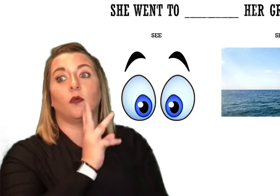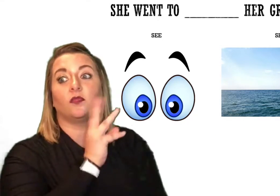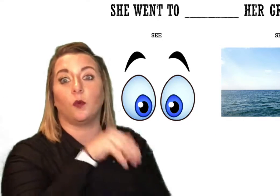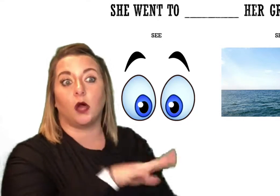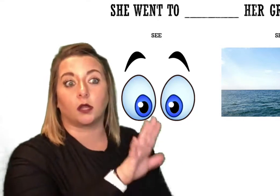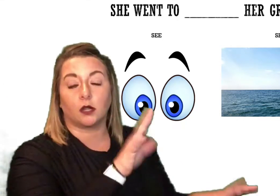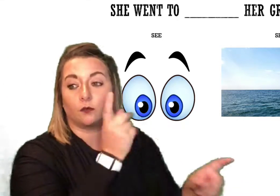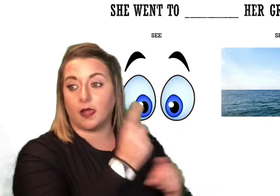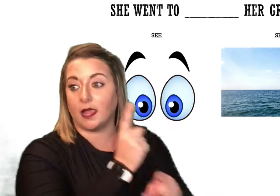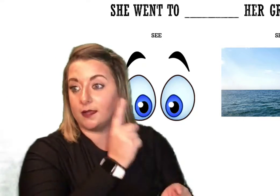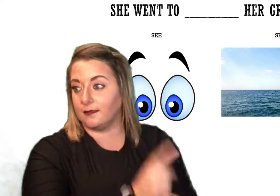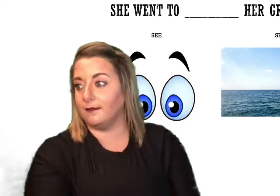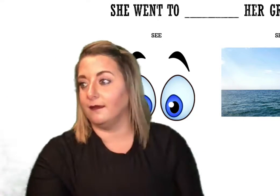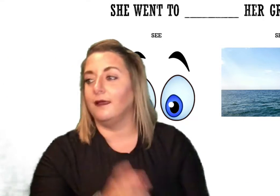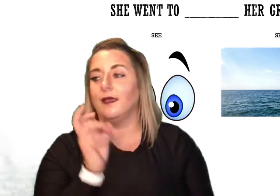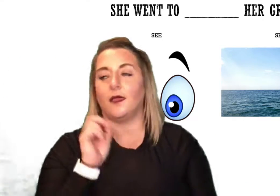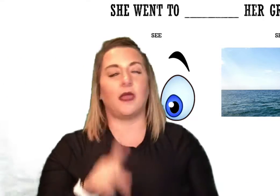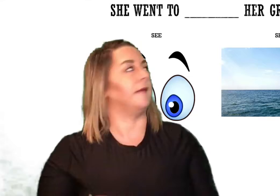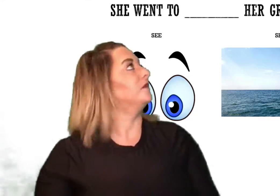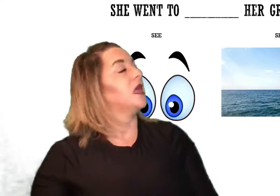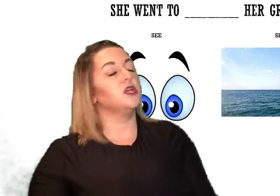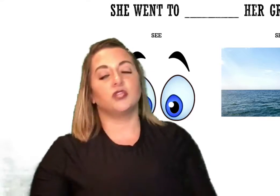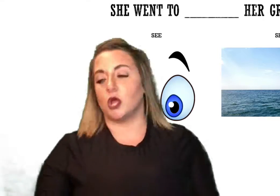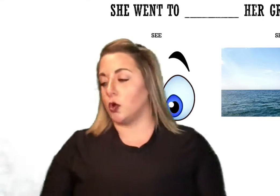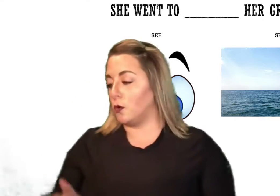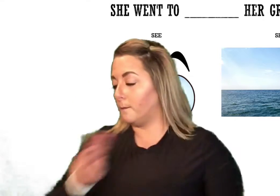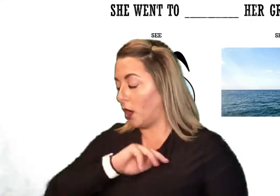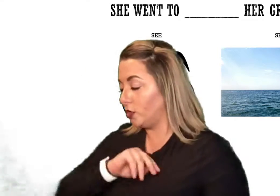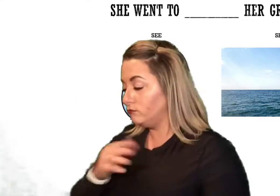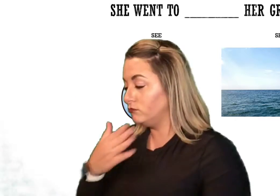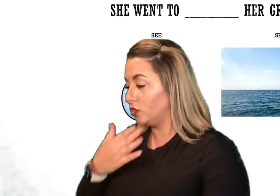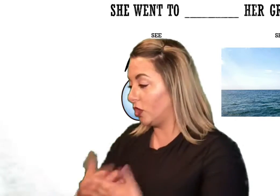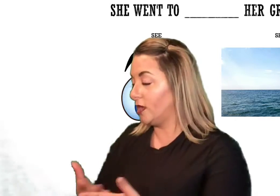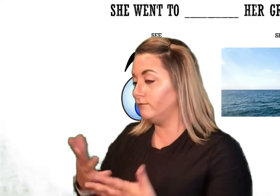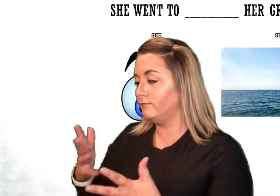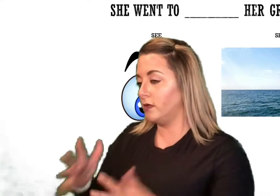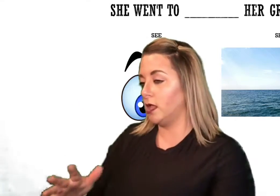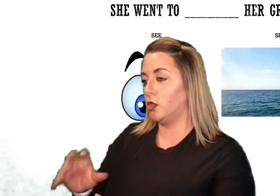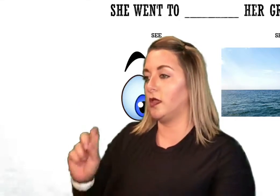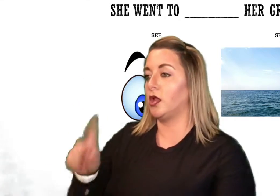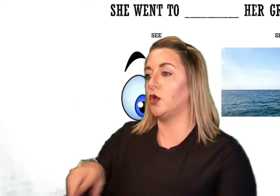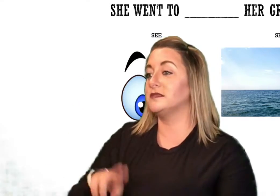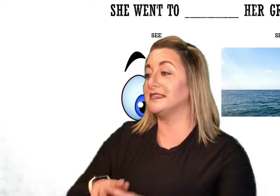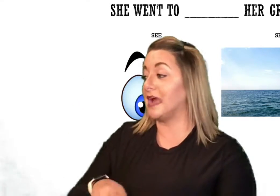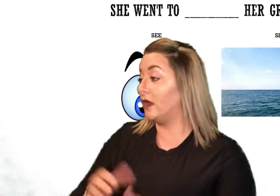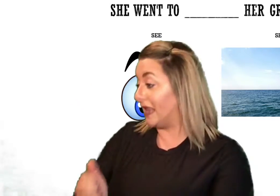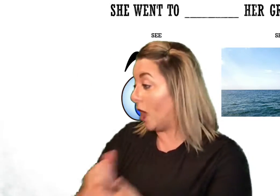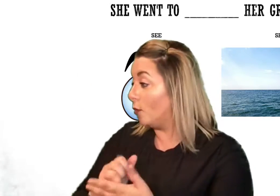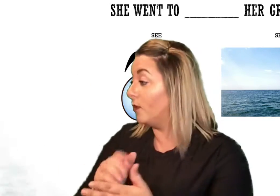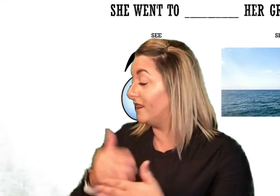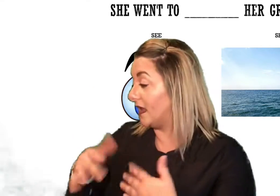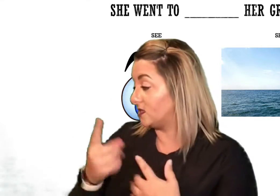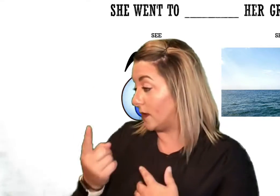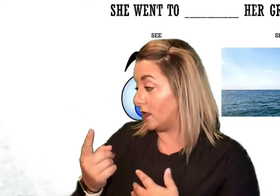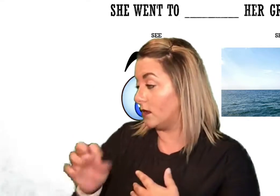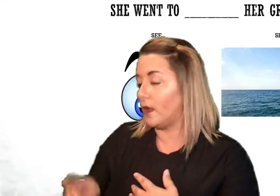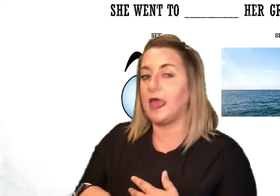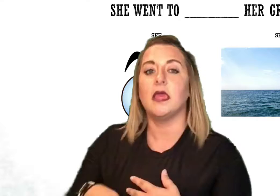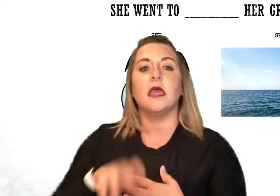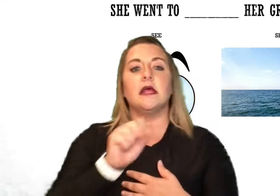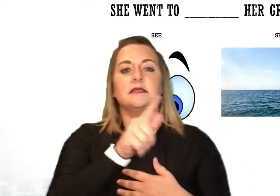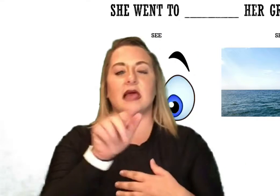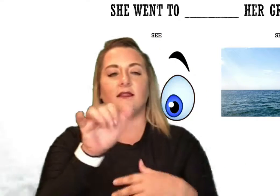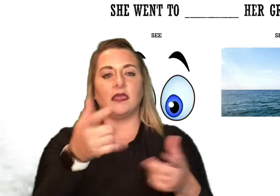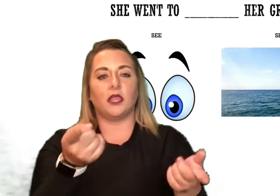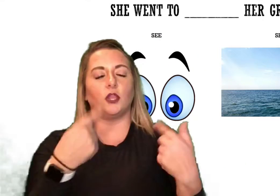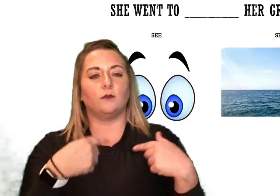eyes, not with water, right? Okay, so Martin, you're good. You can go sit down and help with the next one,